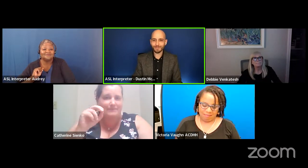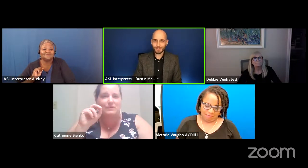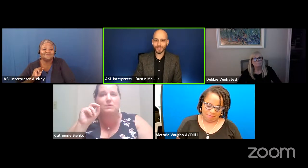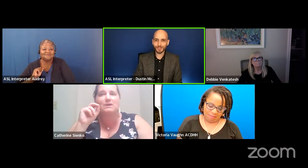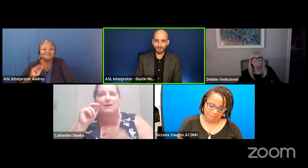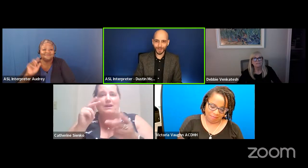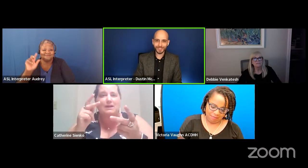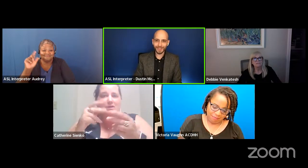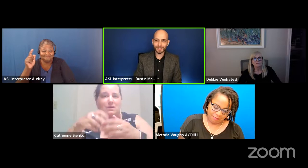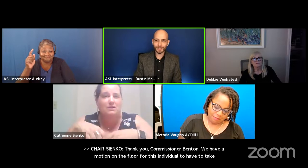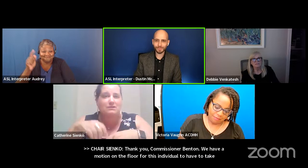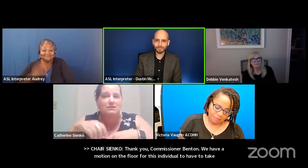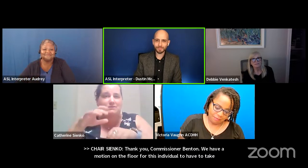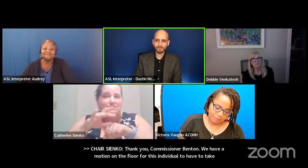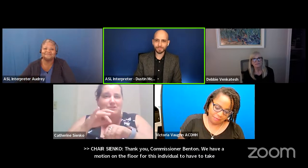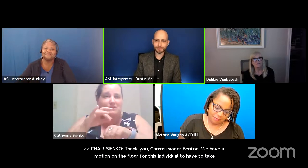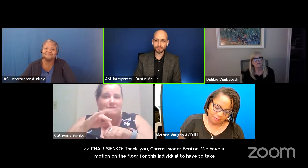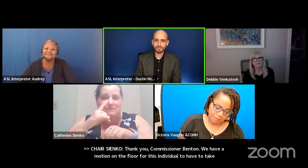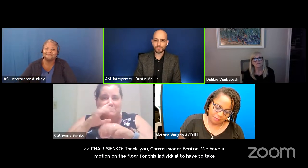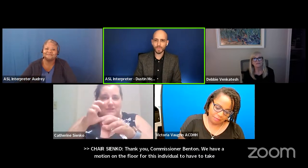second from Commissioner Venkatesh.